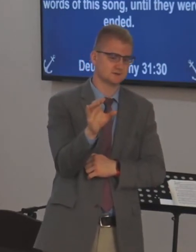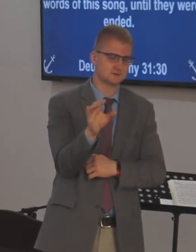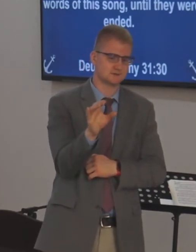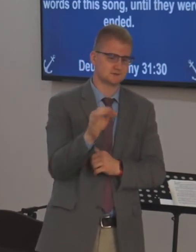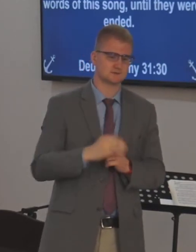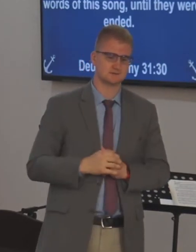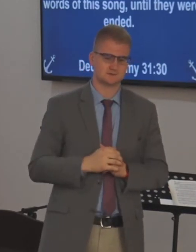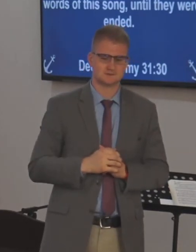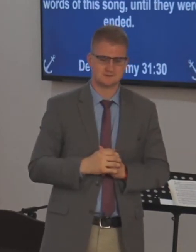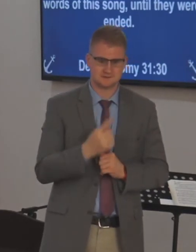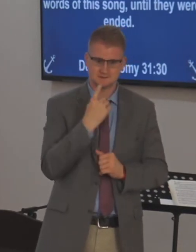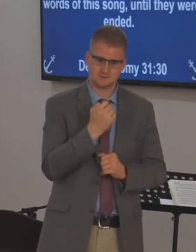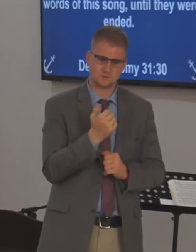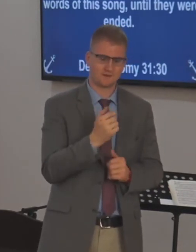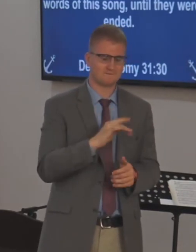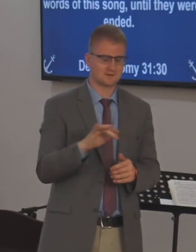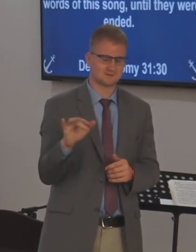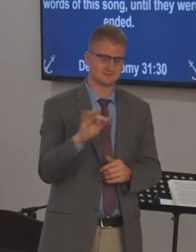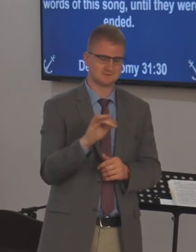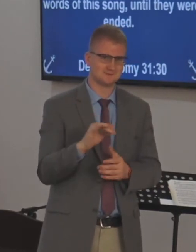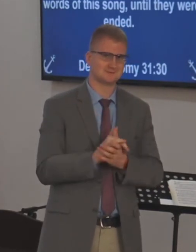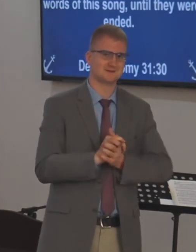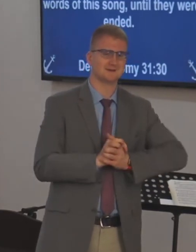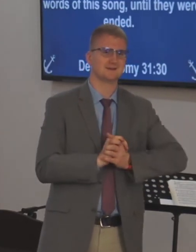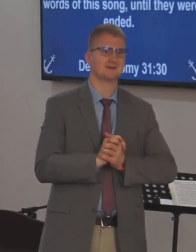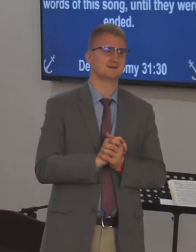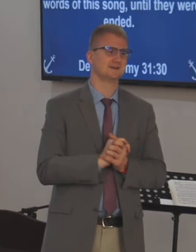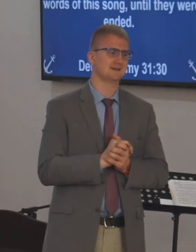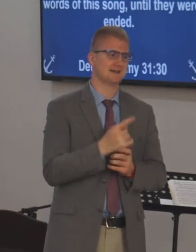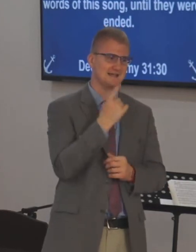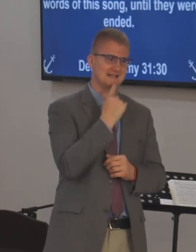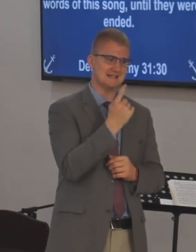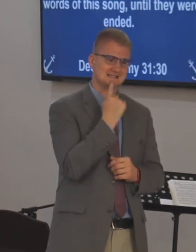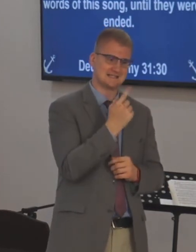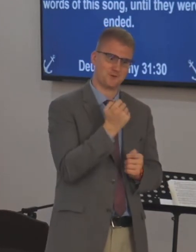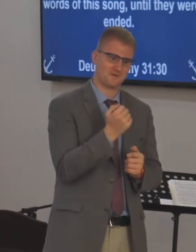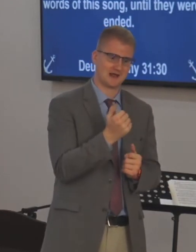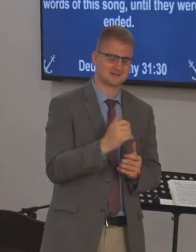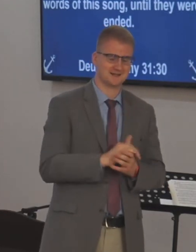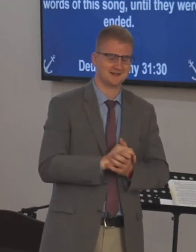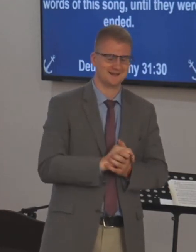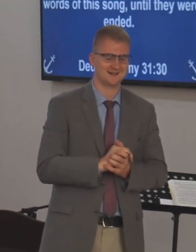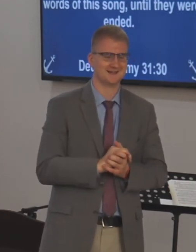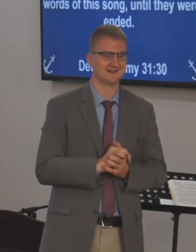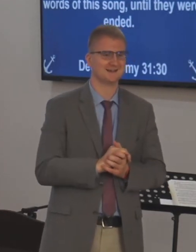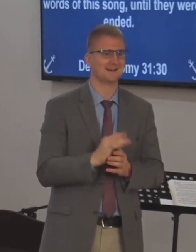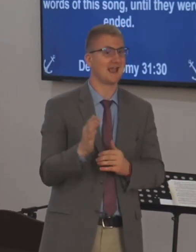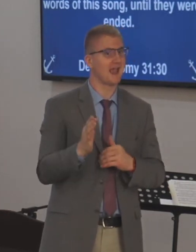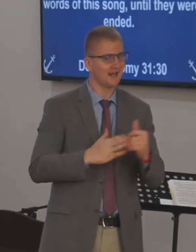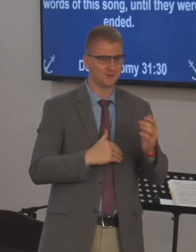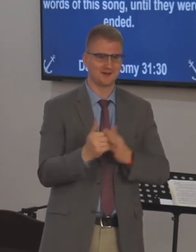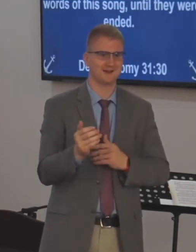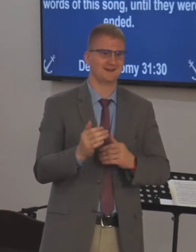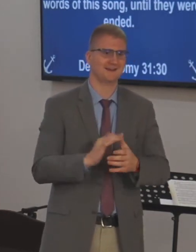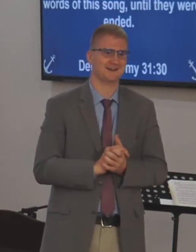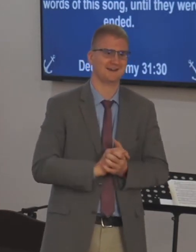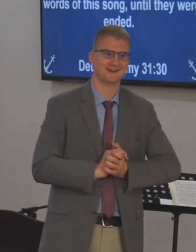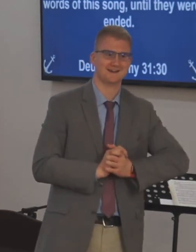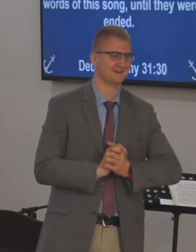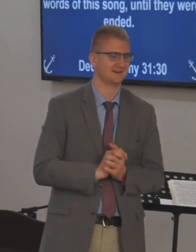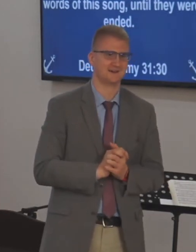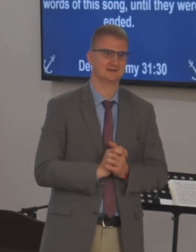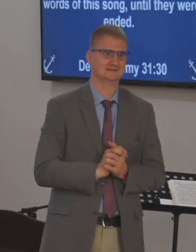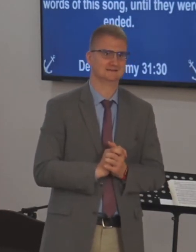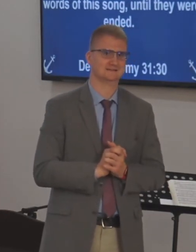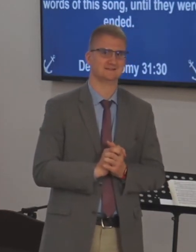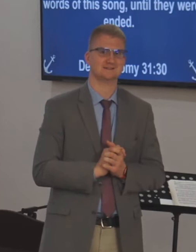flesh, I live by the faith of the Son of God who gave me, he gave himself for me, whatever. But anyway, you know what it is. If I don't start at the